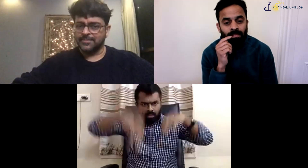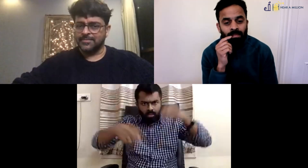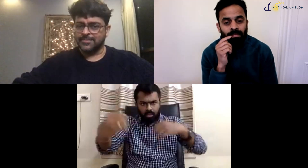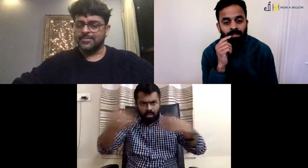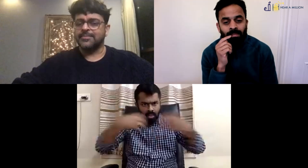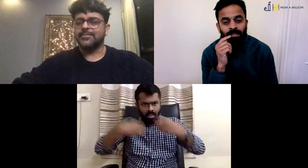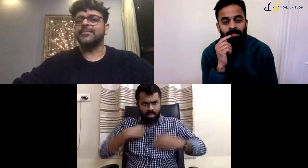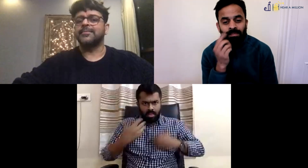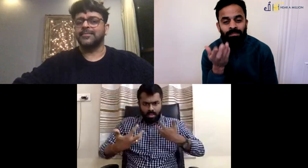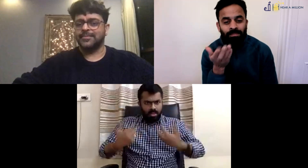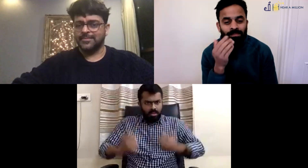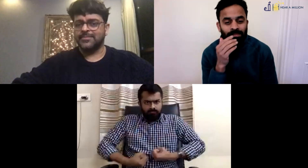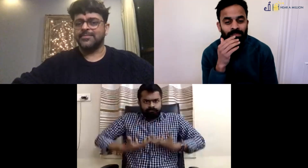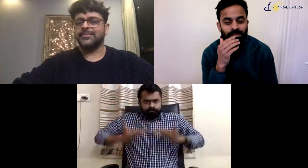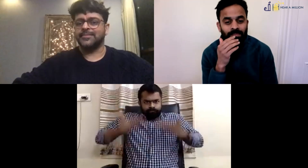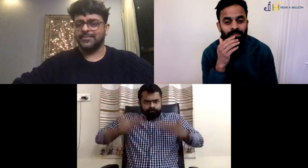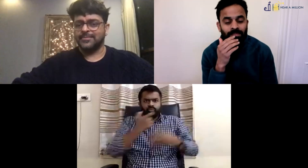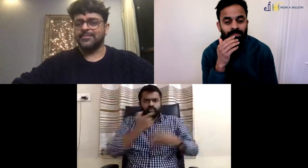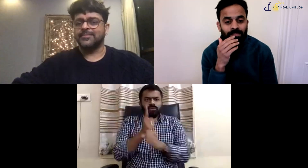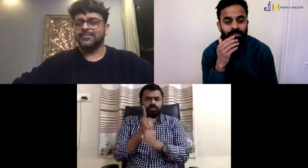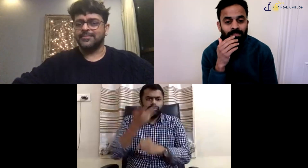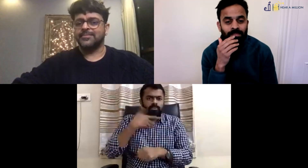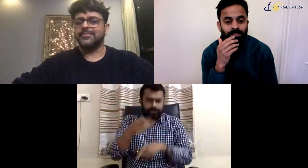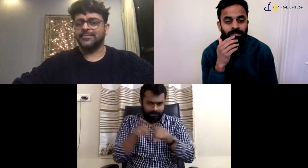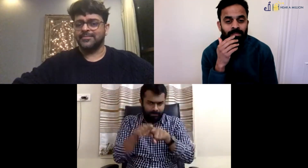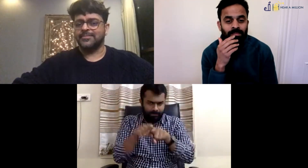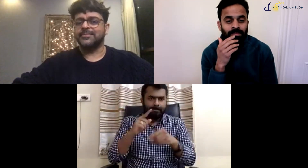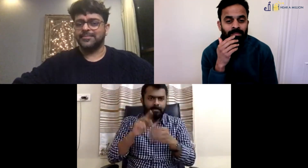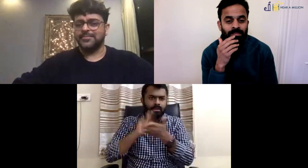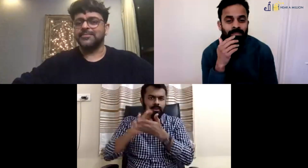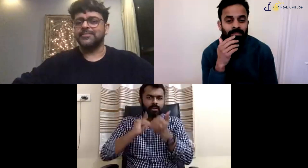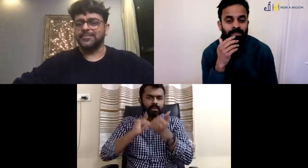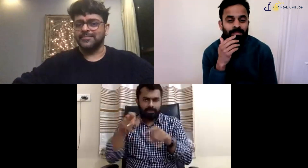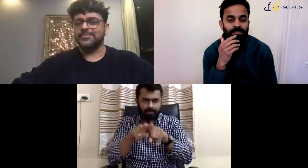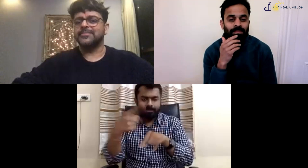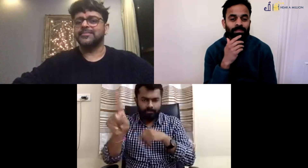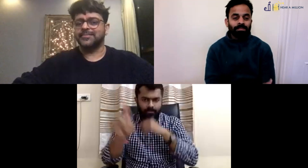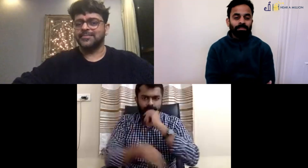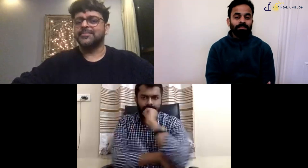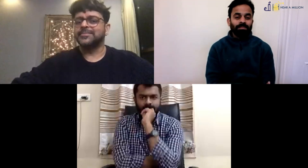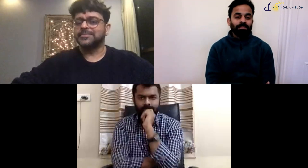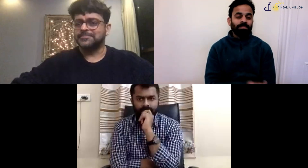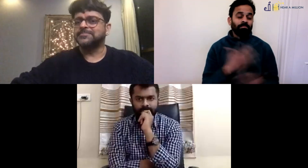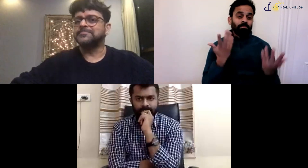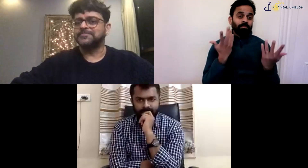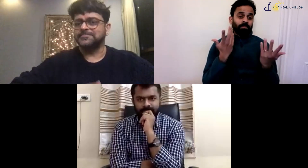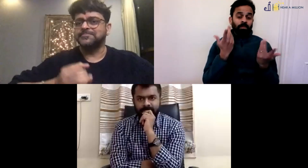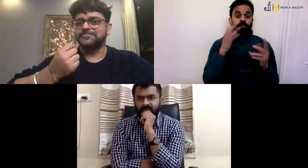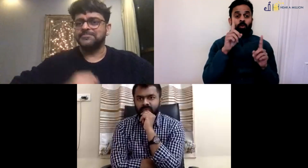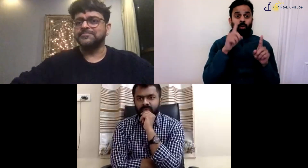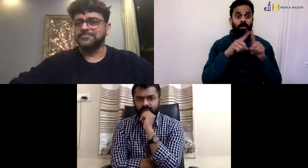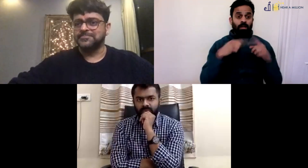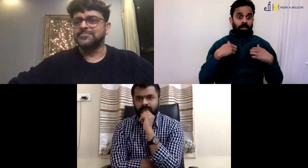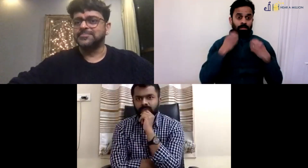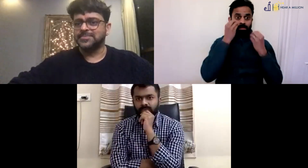that. So drop by drop, we had so much to share. Like when I remember when Sujit was my teacher at NIH, so we had that. Yeah.